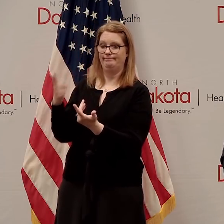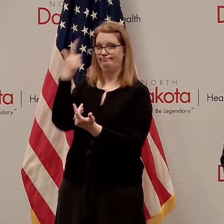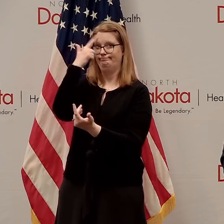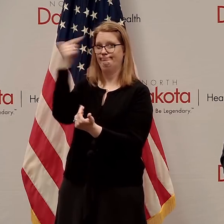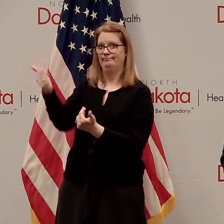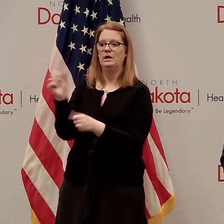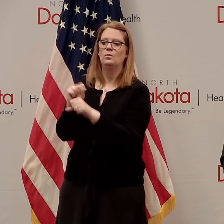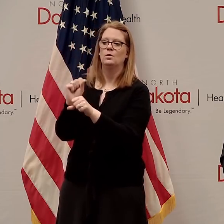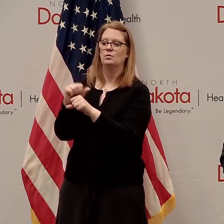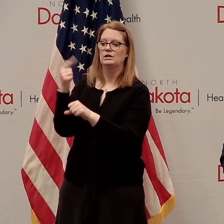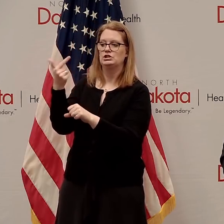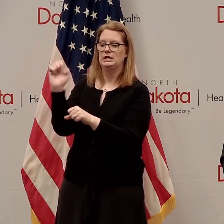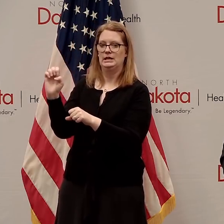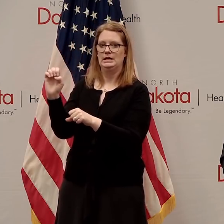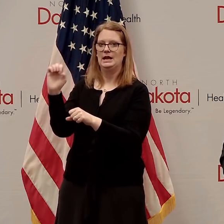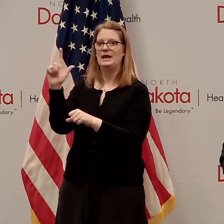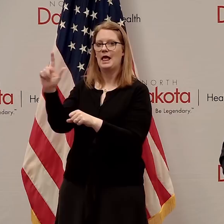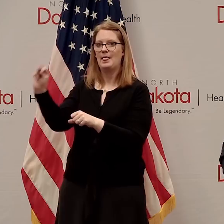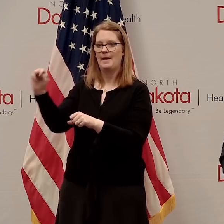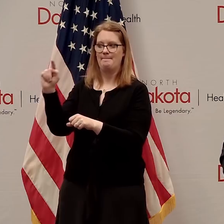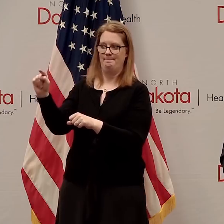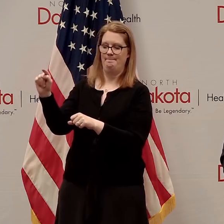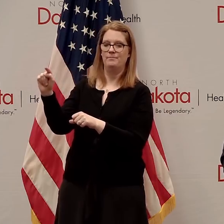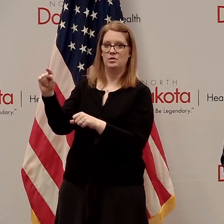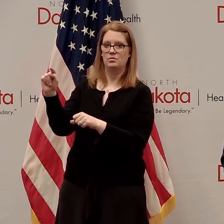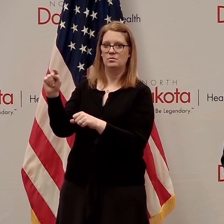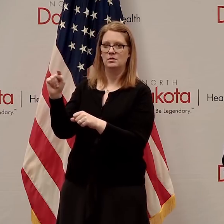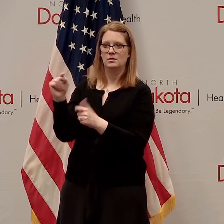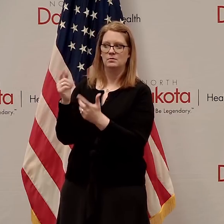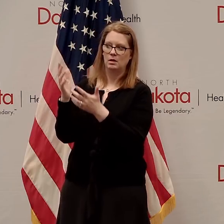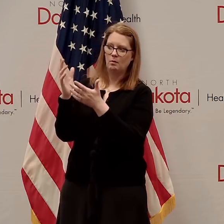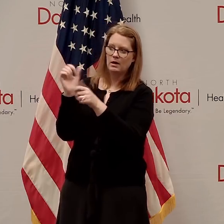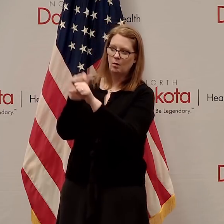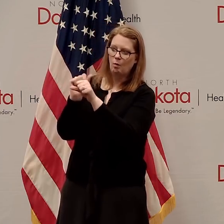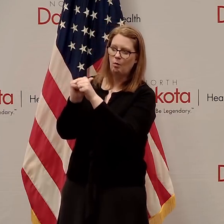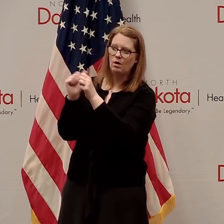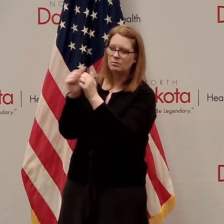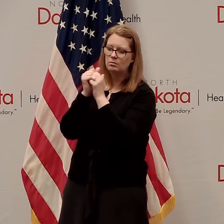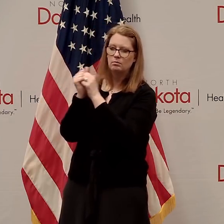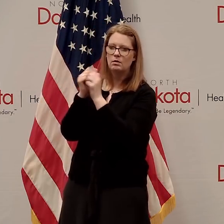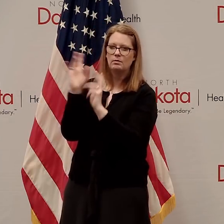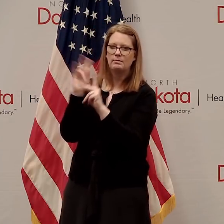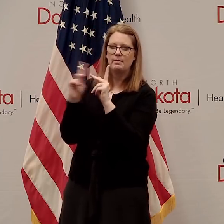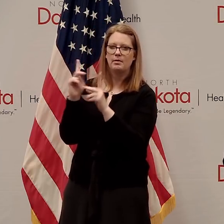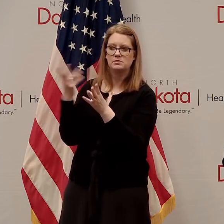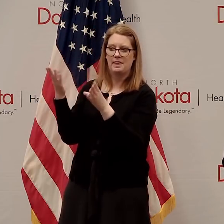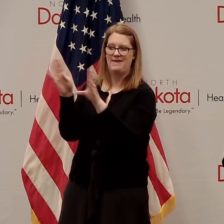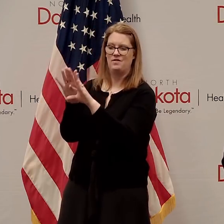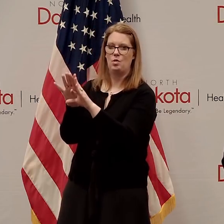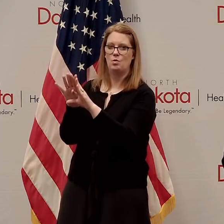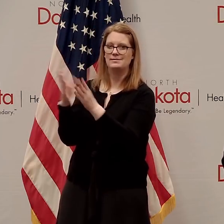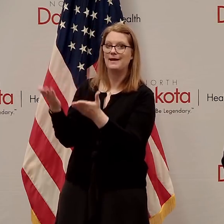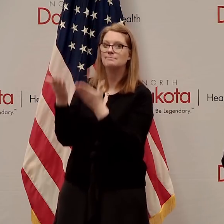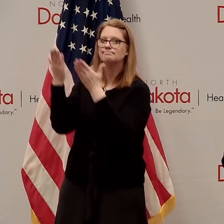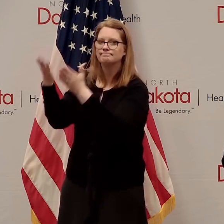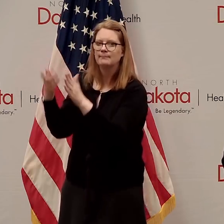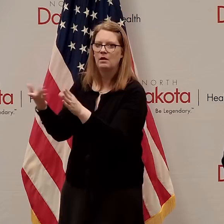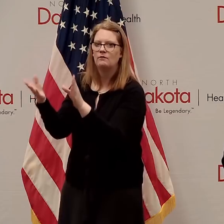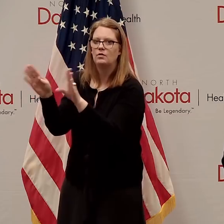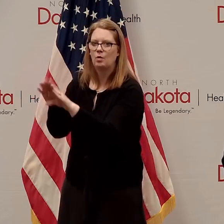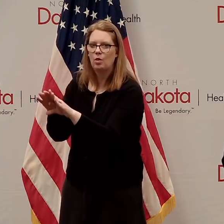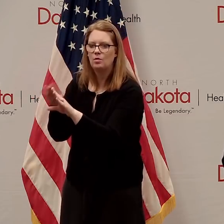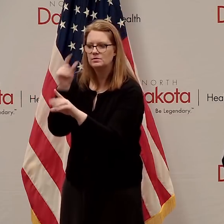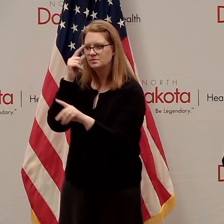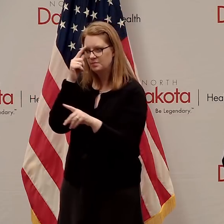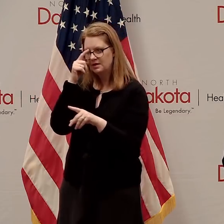with GE and LM in this collaboration. That's the way we like to do it, is collaborating with folks. But if we get depending on what we see coming out of